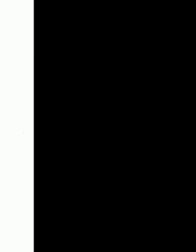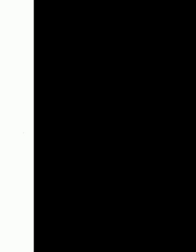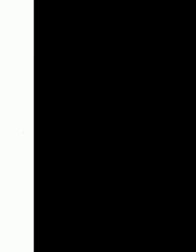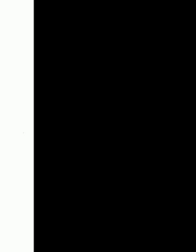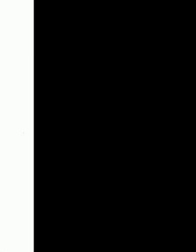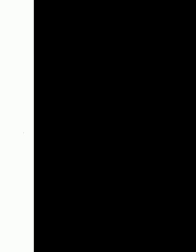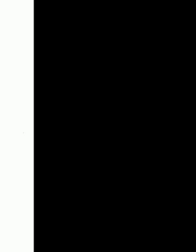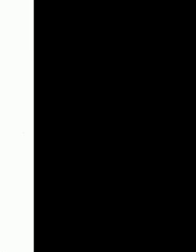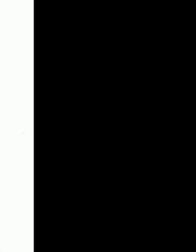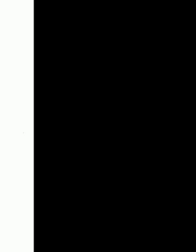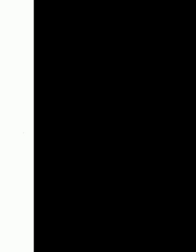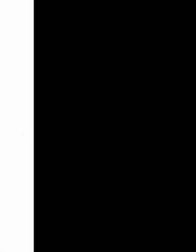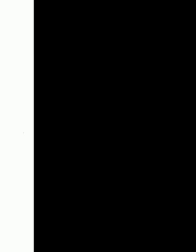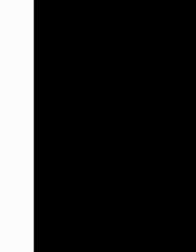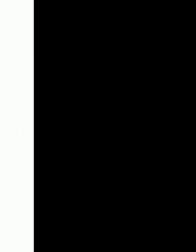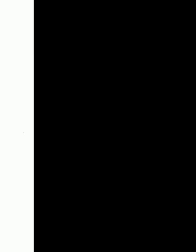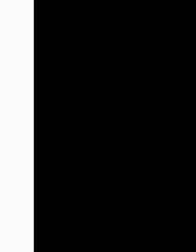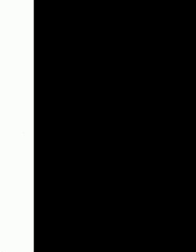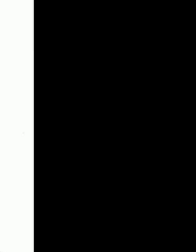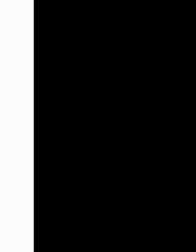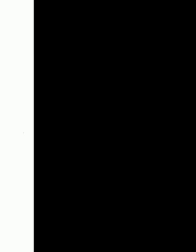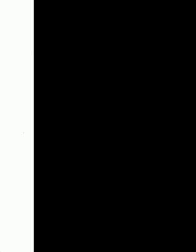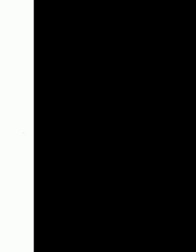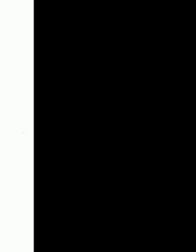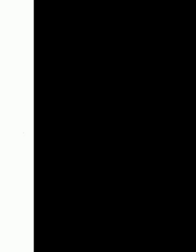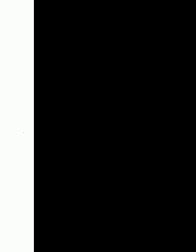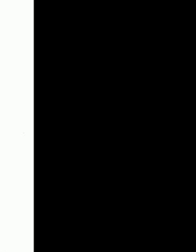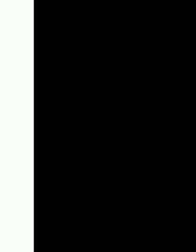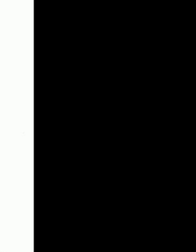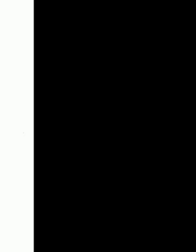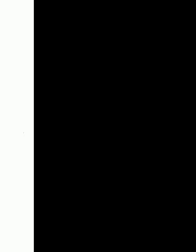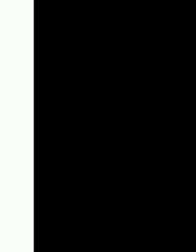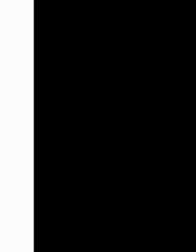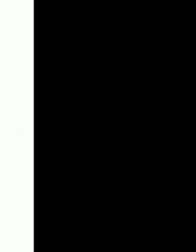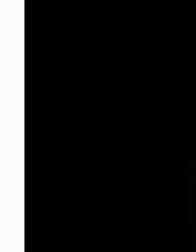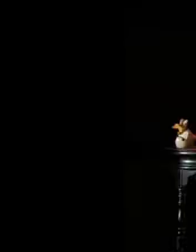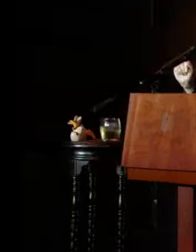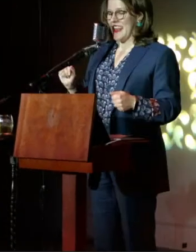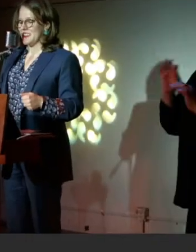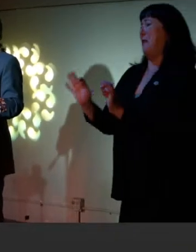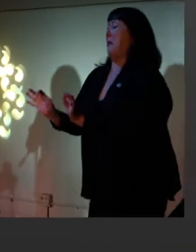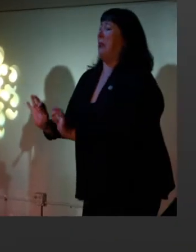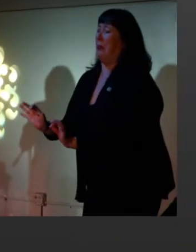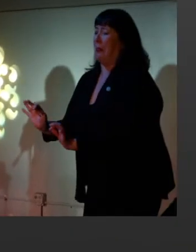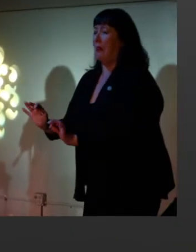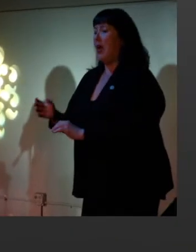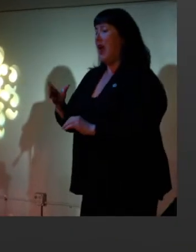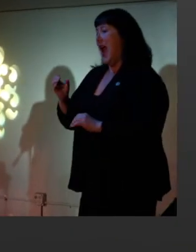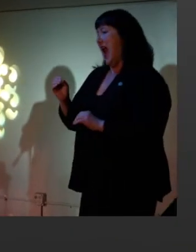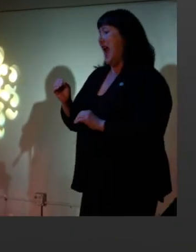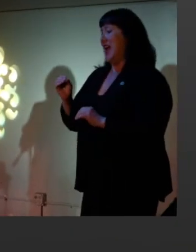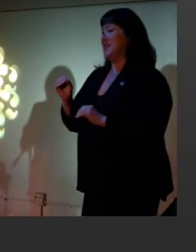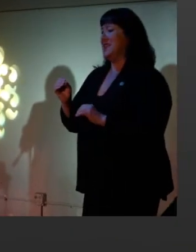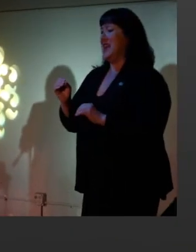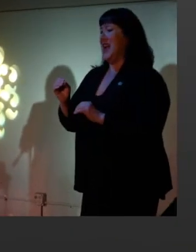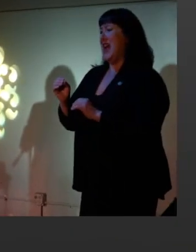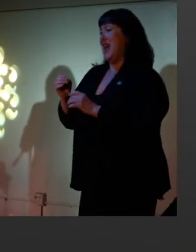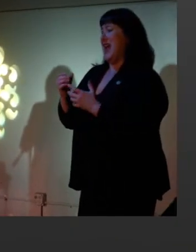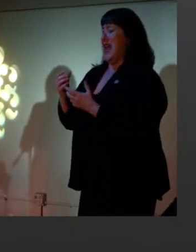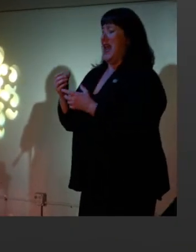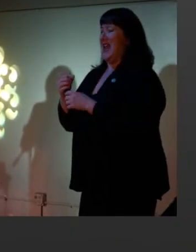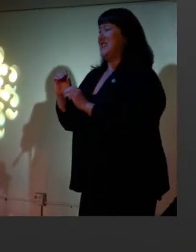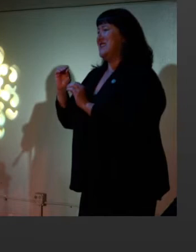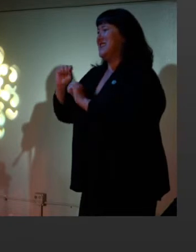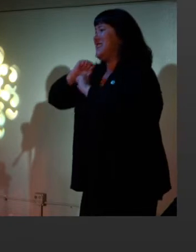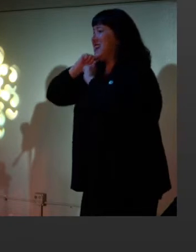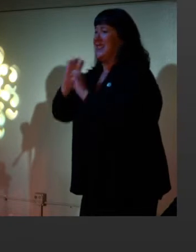purpose, for his collection of Mexican curiosities is excessively meager, and is little calculated to make us acquainted with